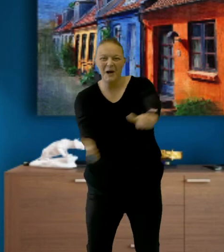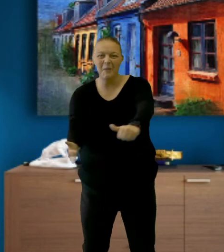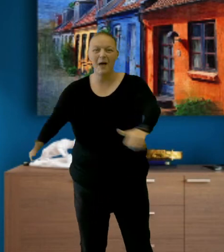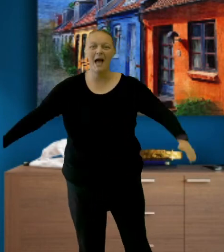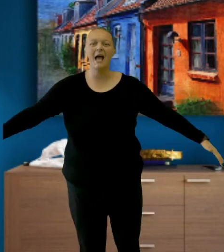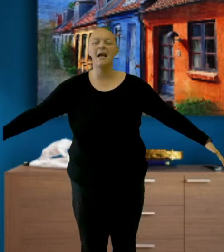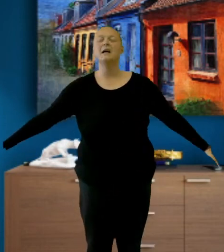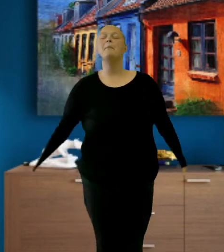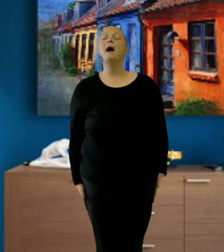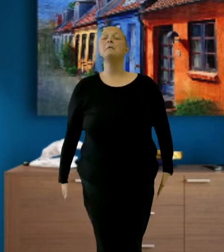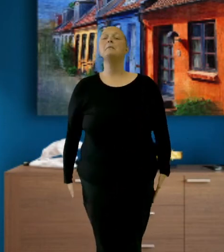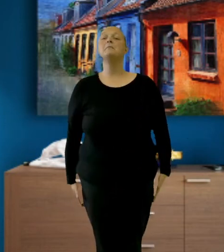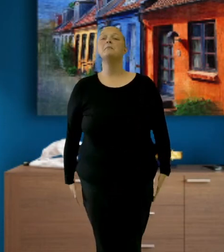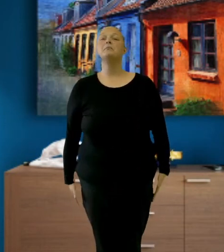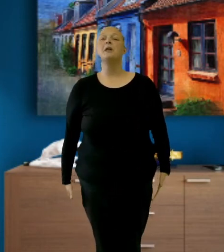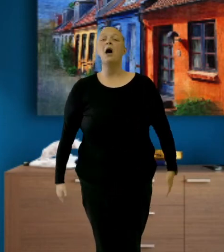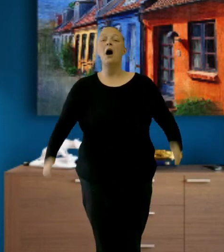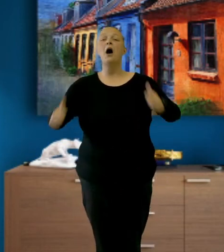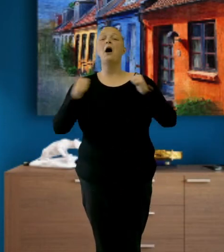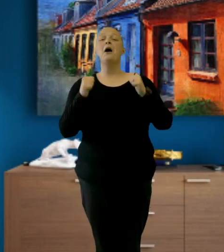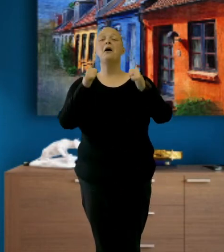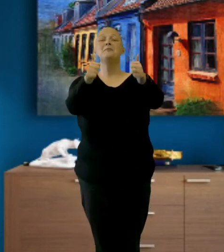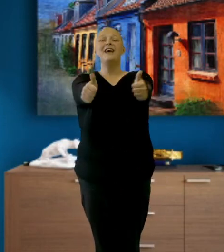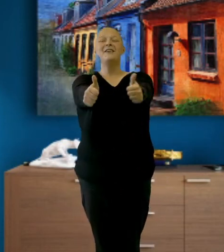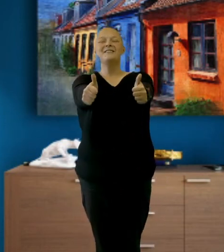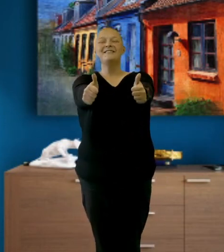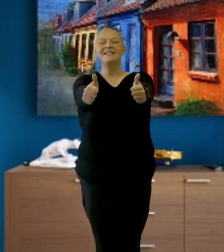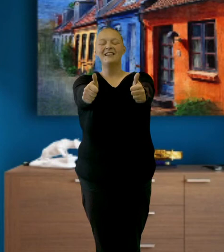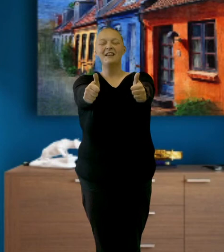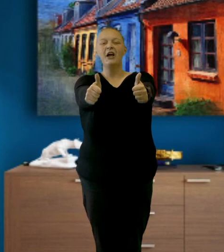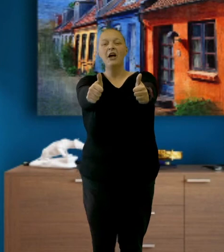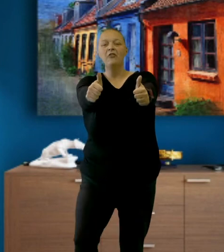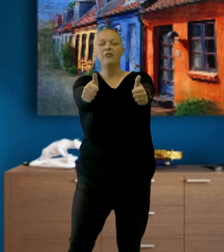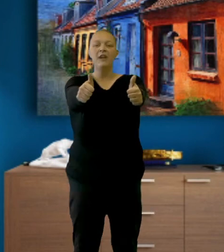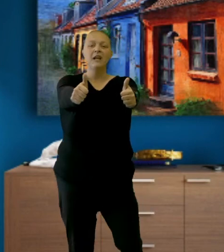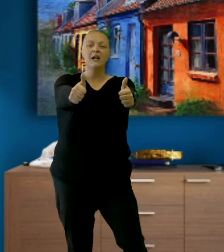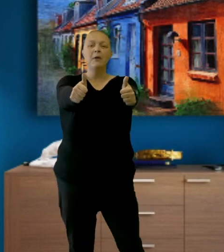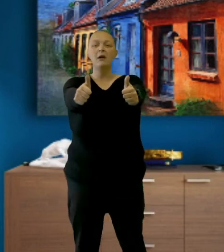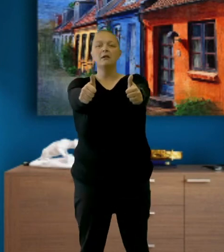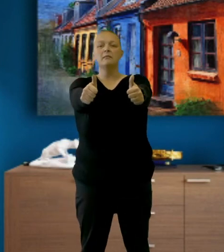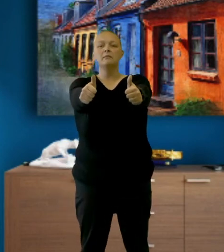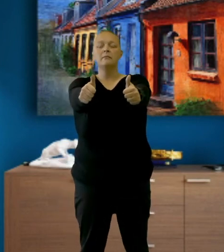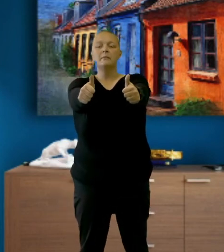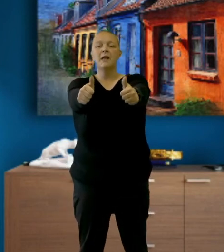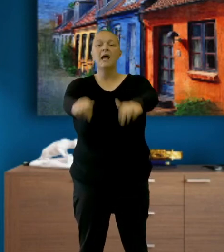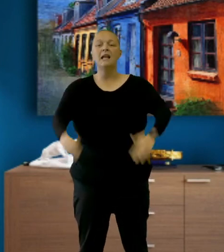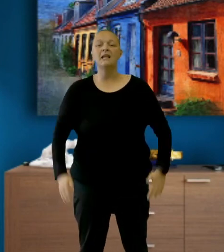dum-diddy-dum-diddy-dum-dum-dum. Hang about, arms out, feet apart,